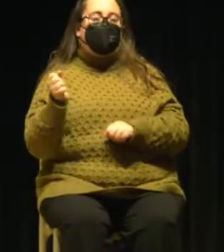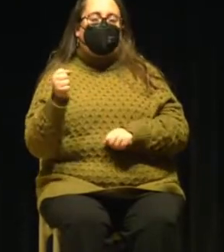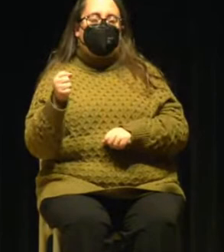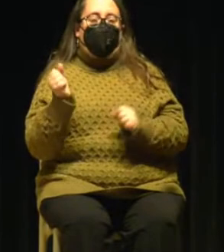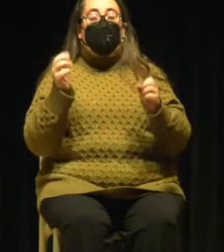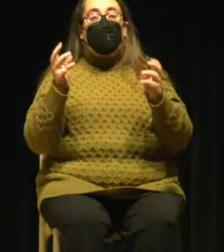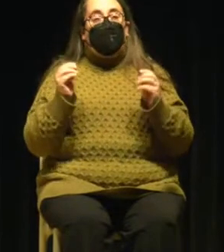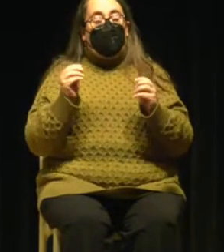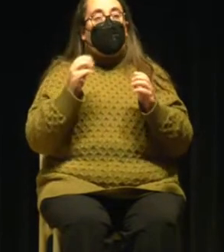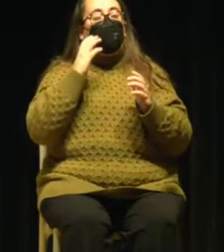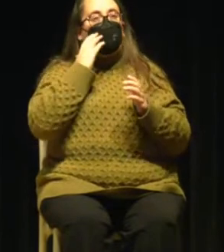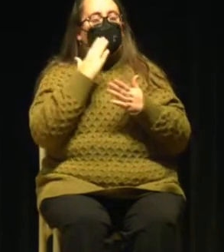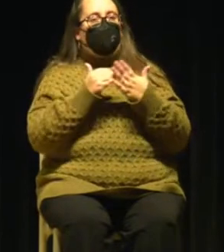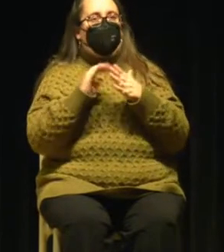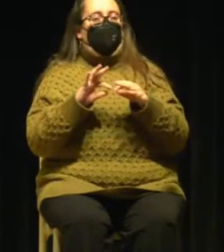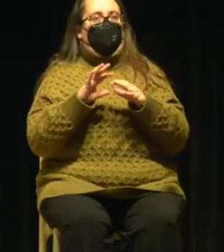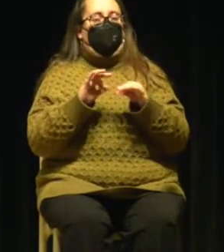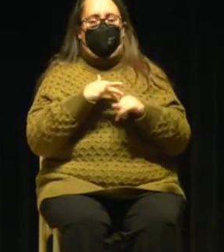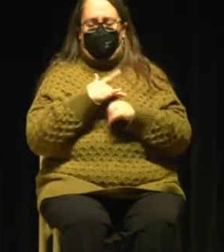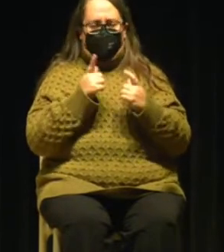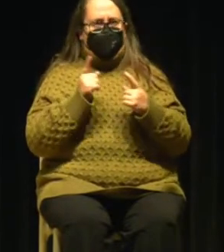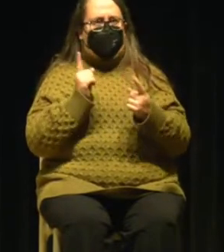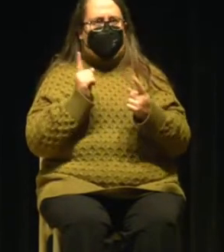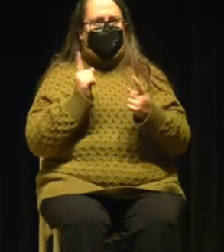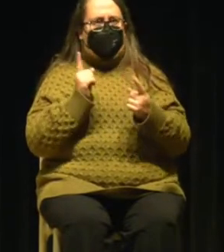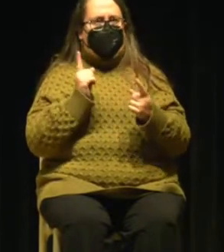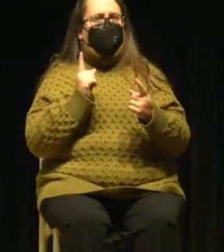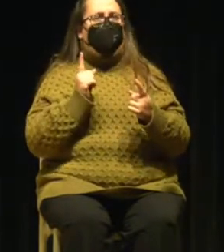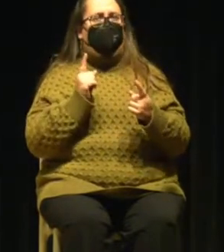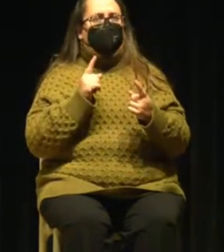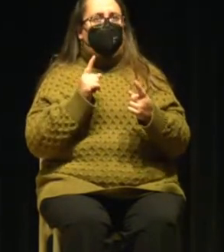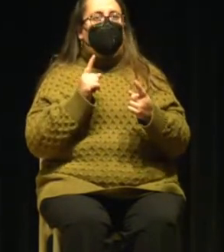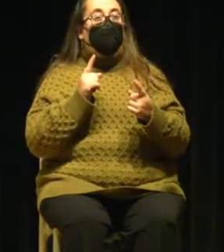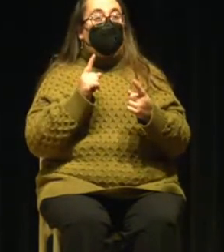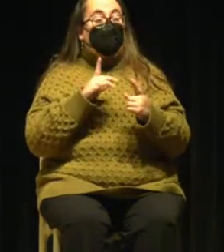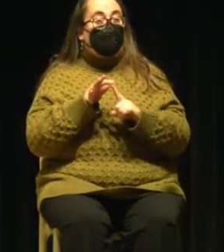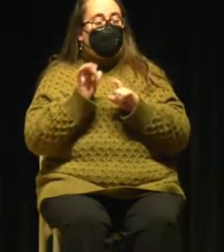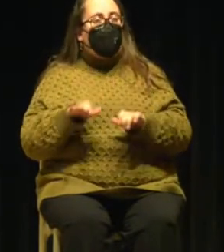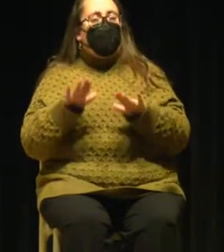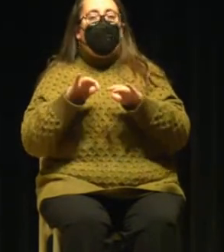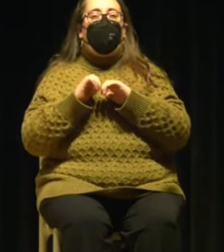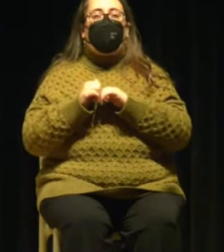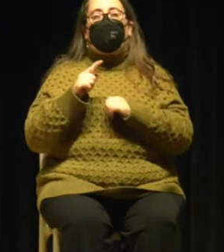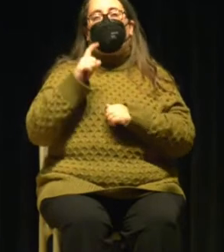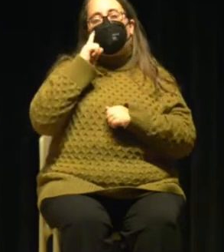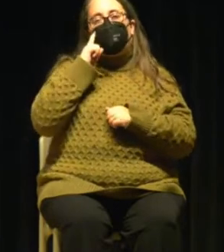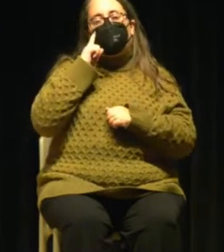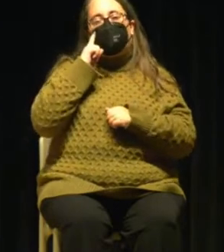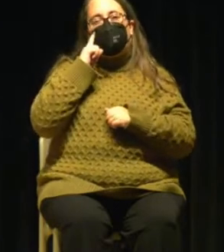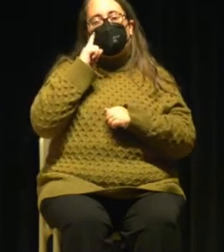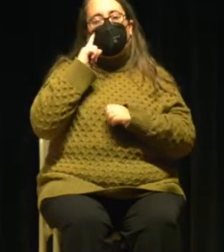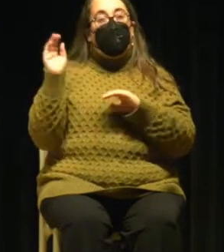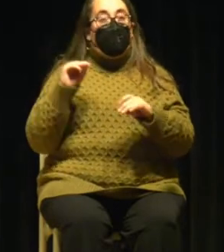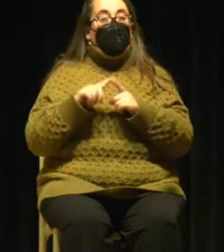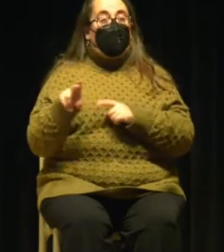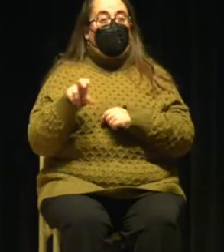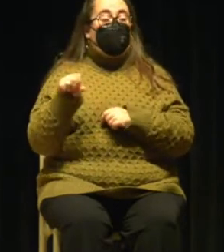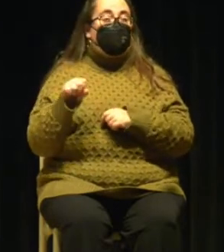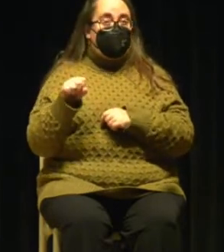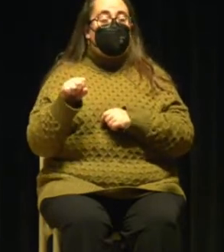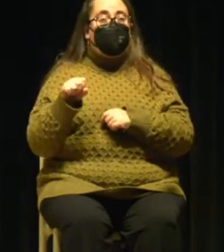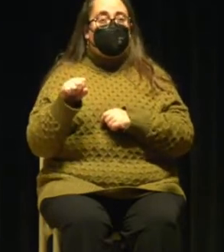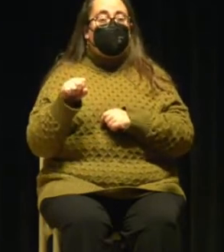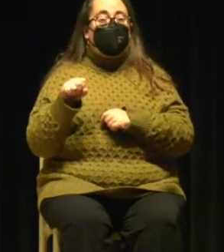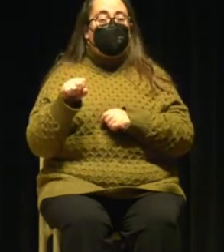so, you know, some of the messages feel, you know, very mixed, I'm sure, growing up. How did you think immigrating to the United States